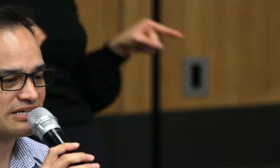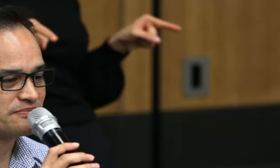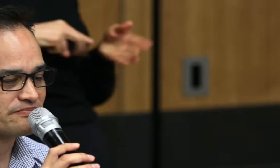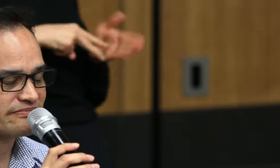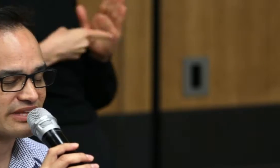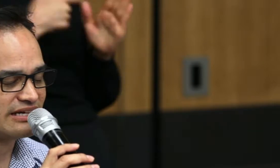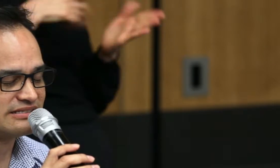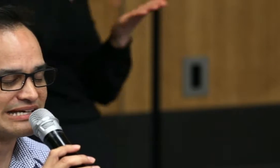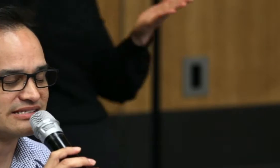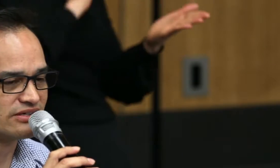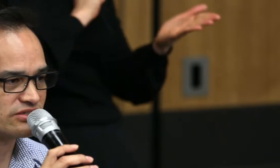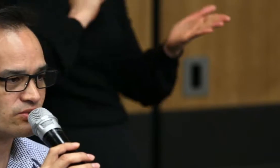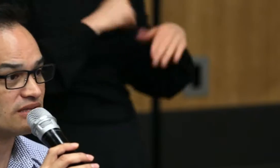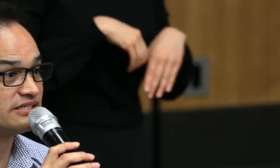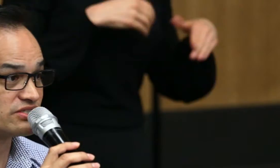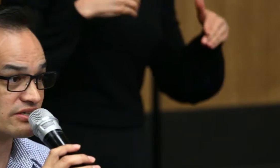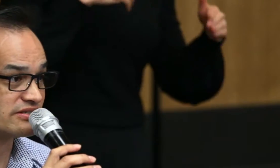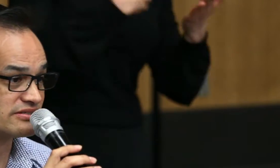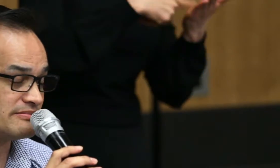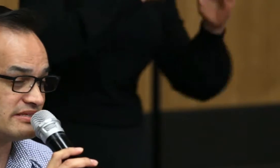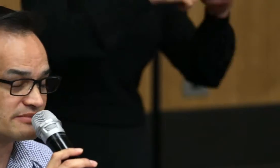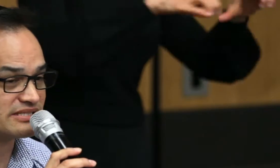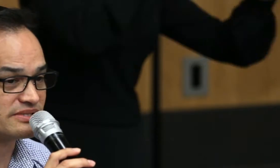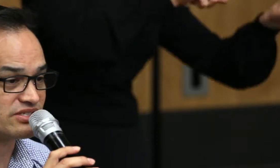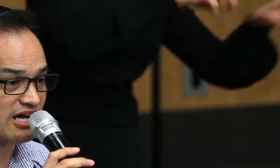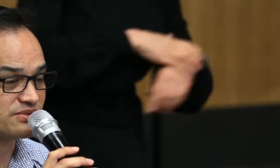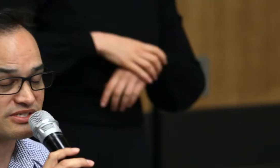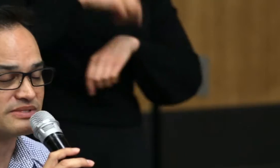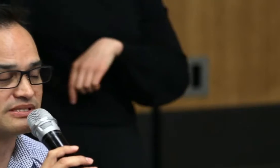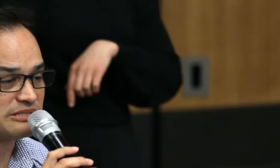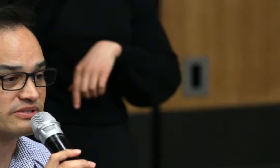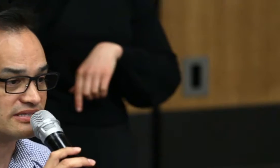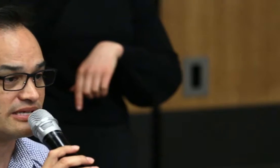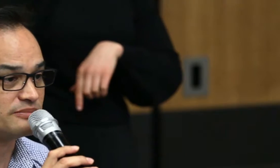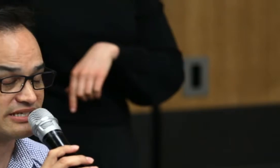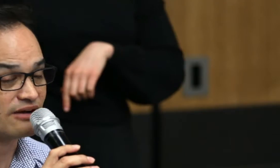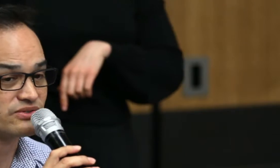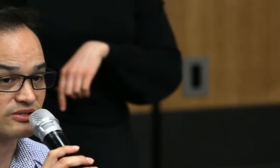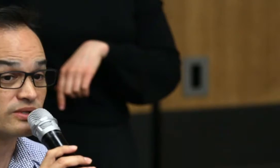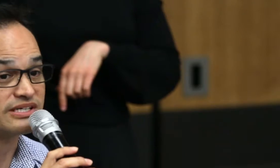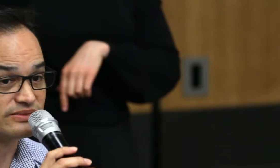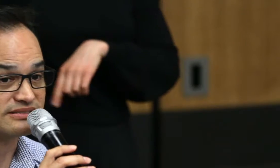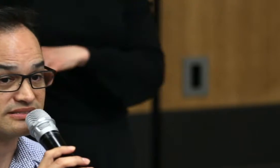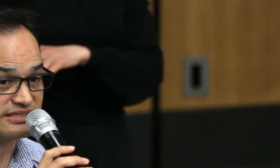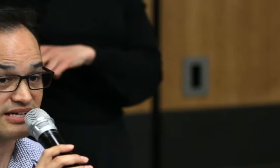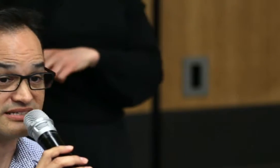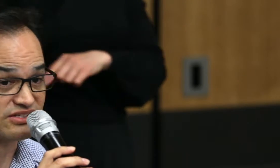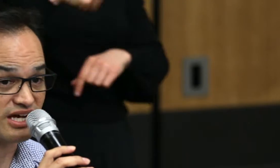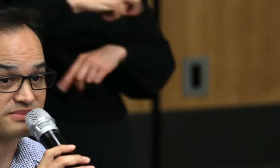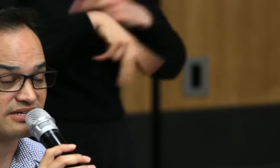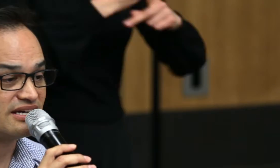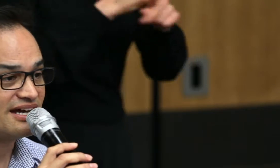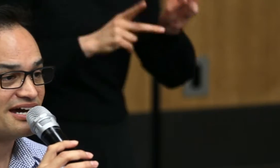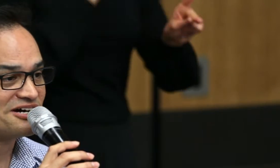do testing or quality assurance, because these would be some of the jobs or some of the people that they would be encountering or working with in these